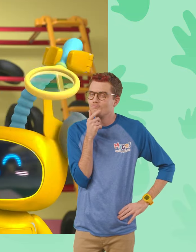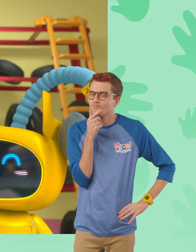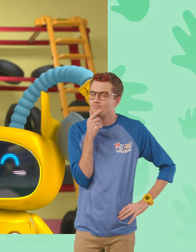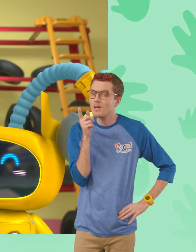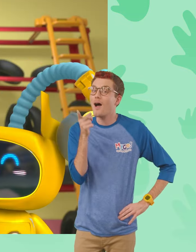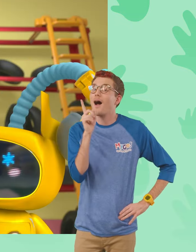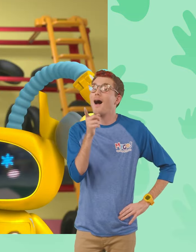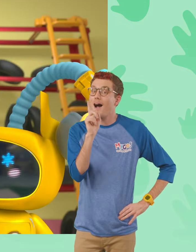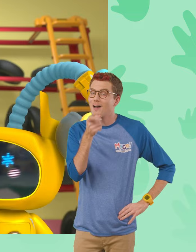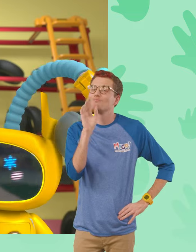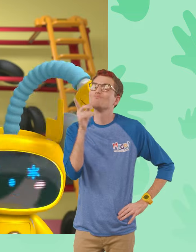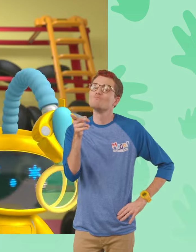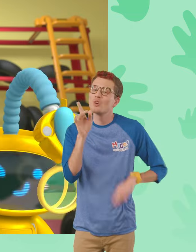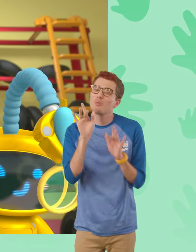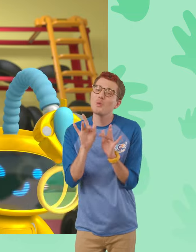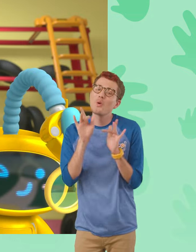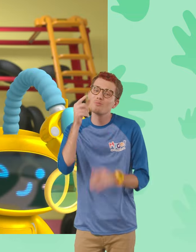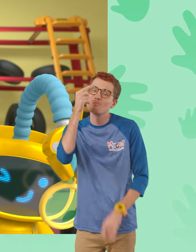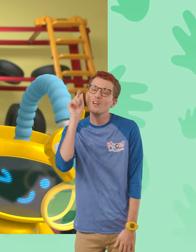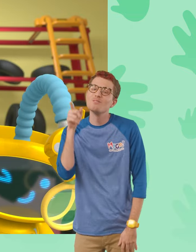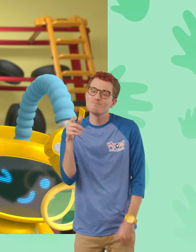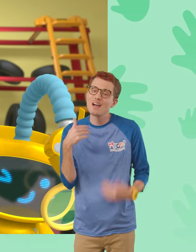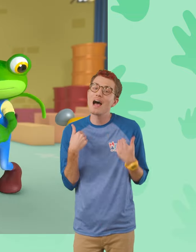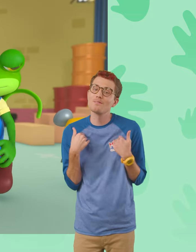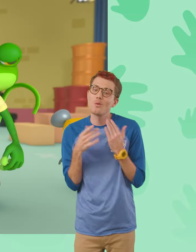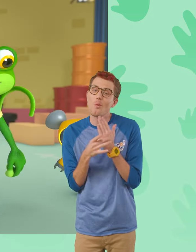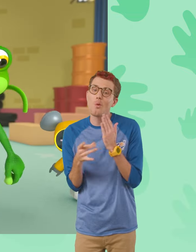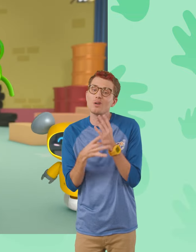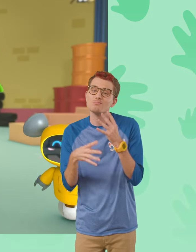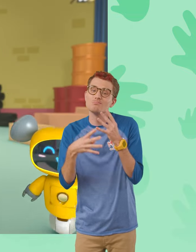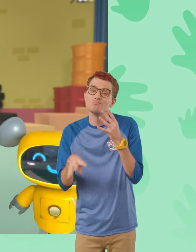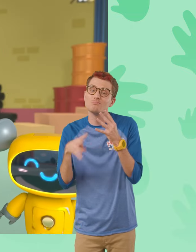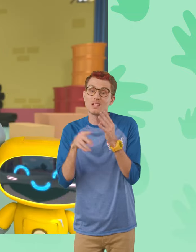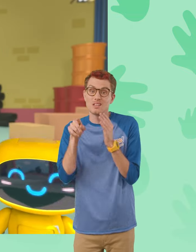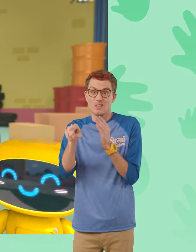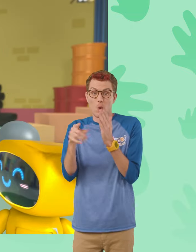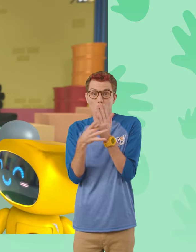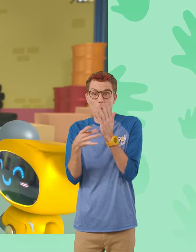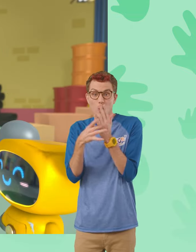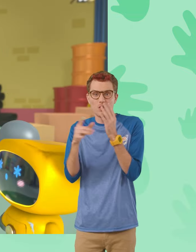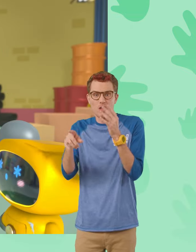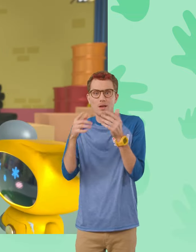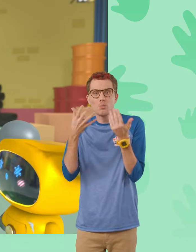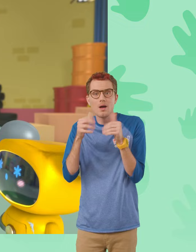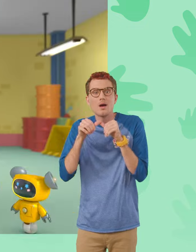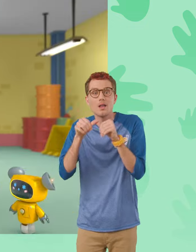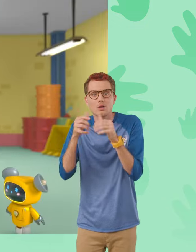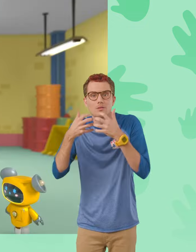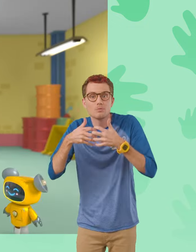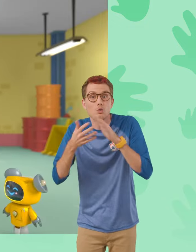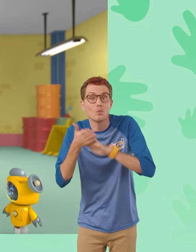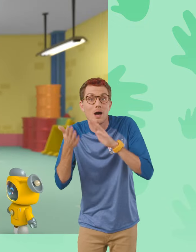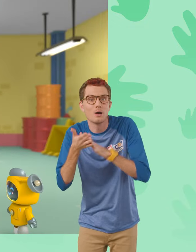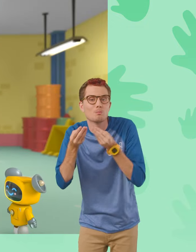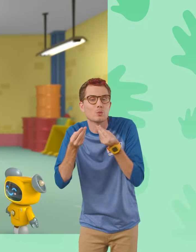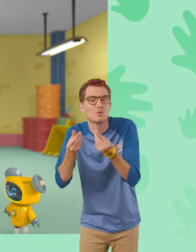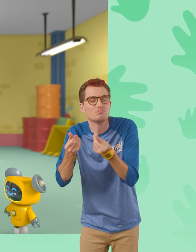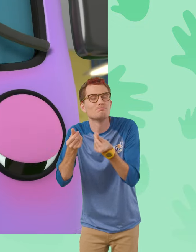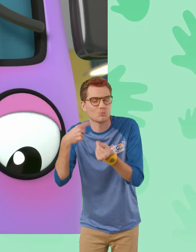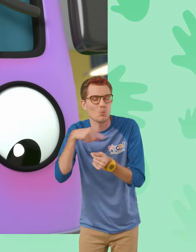Aha! Poor Bobby has an oil leak. Oil keeps the engine running smoothly. We can fix